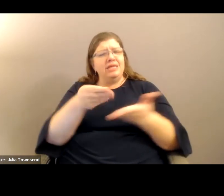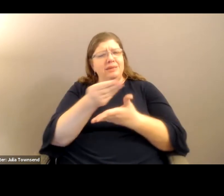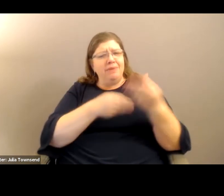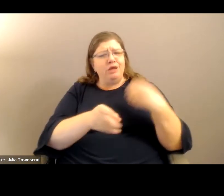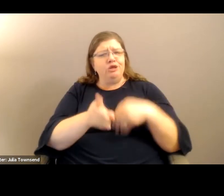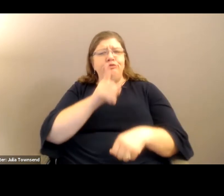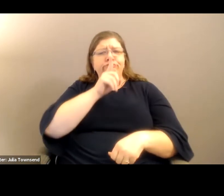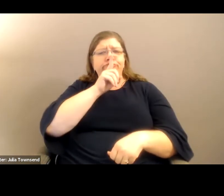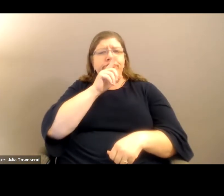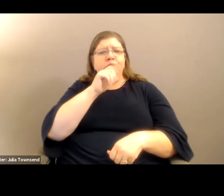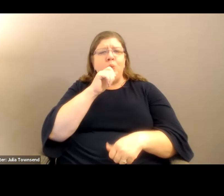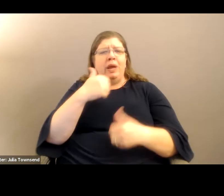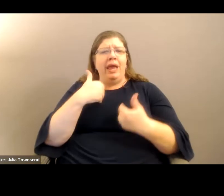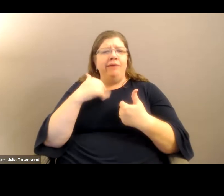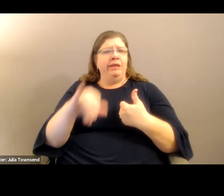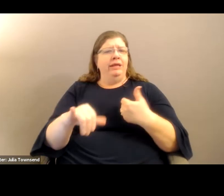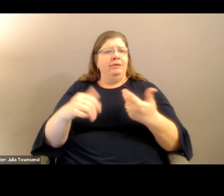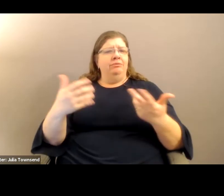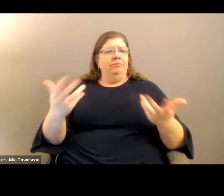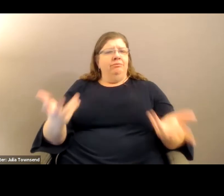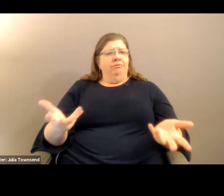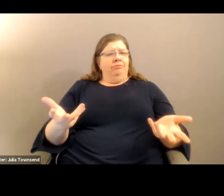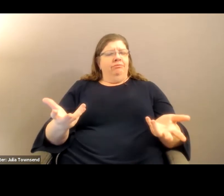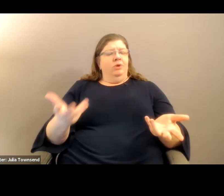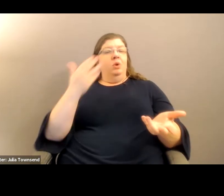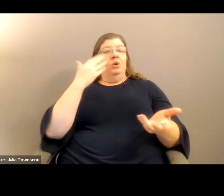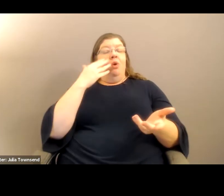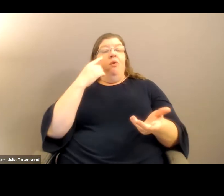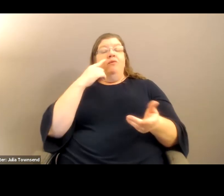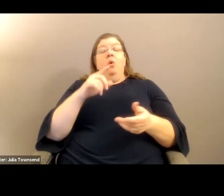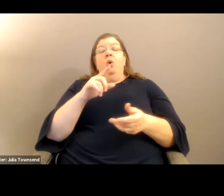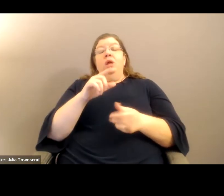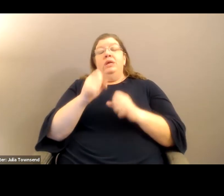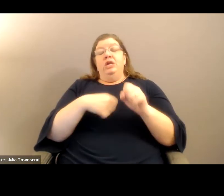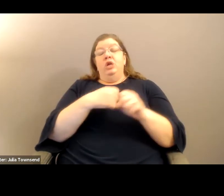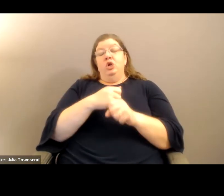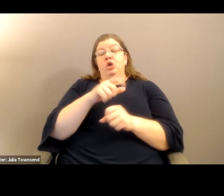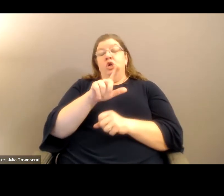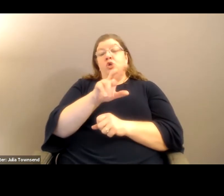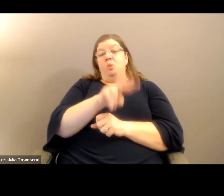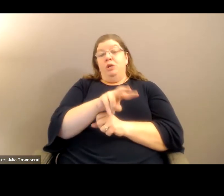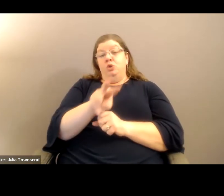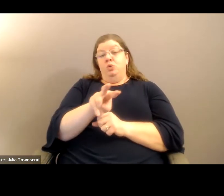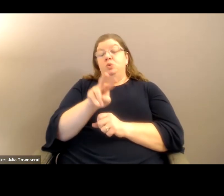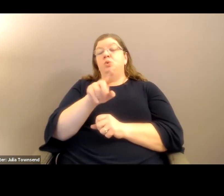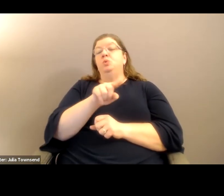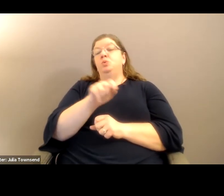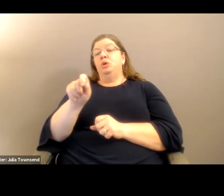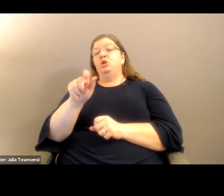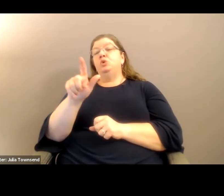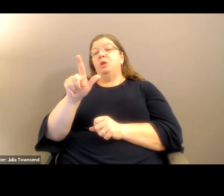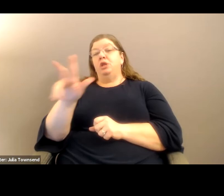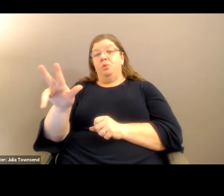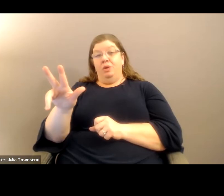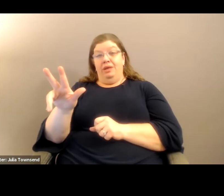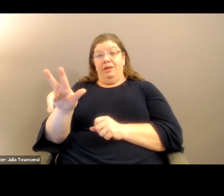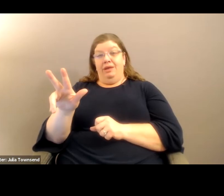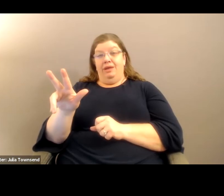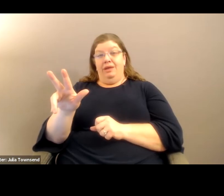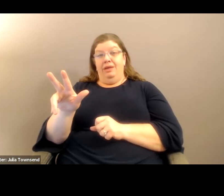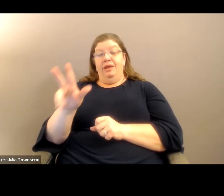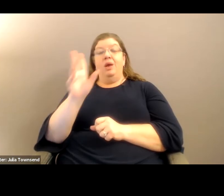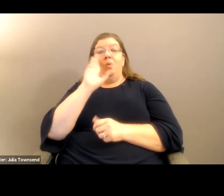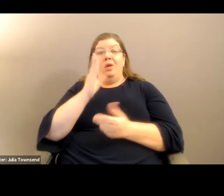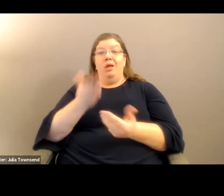that. So we know that going into 22-23, we are going to have a jump up in